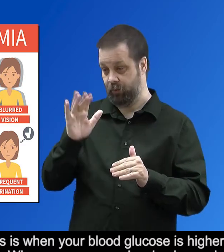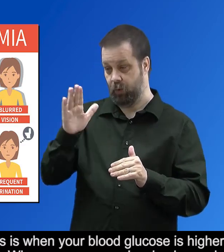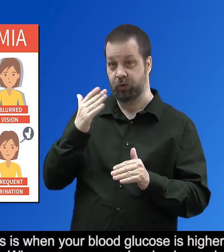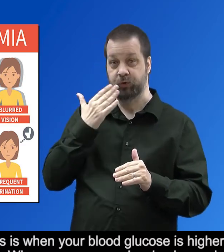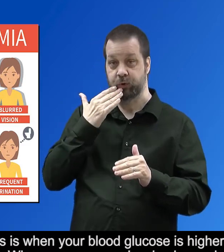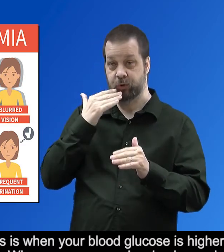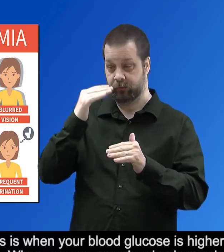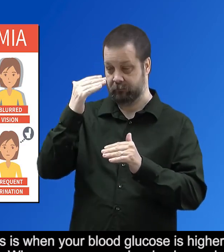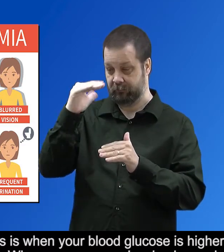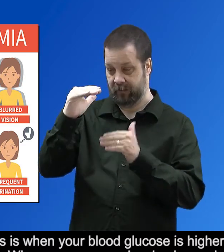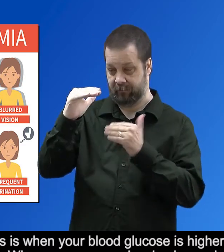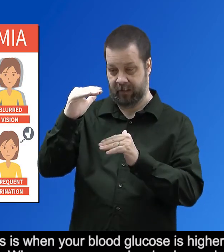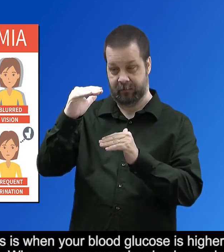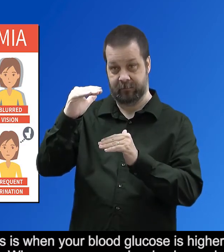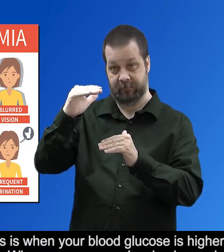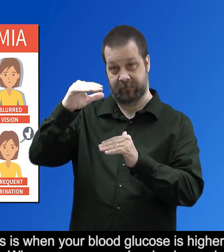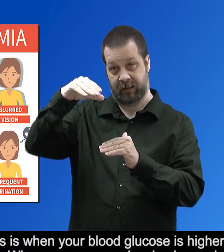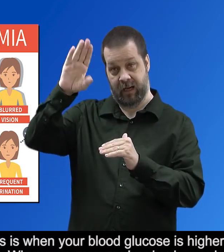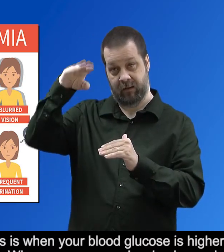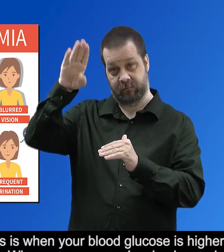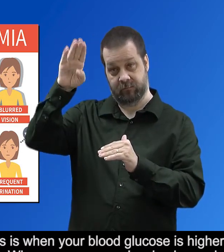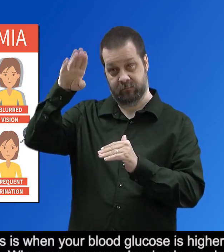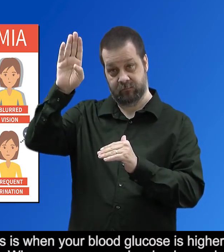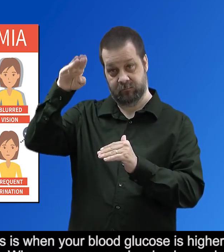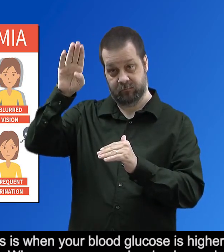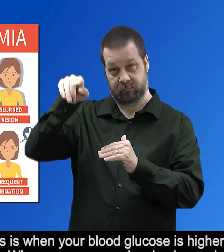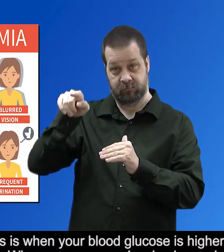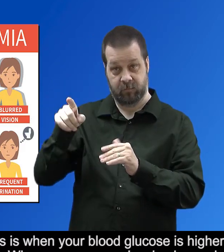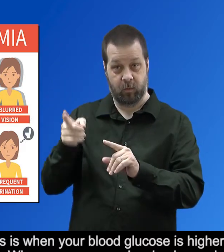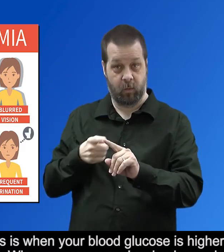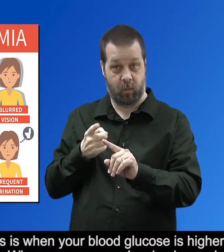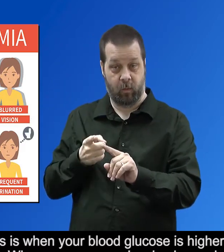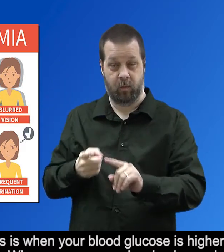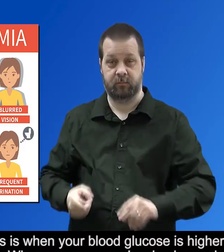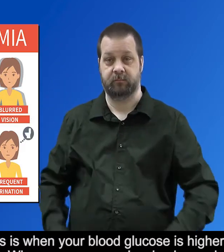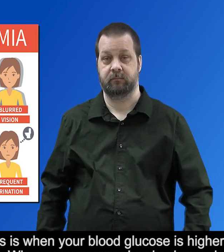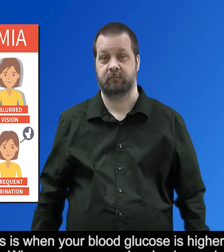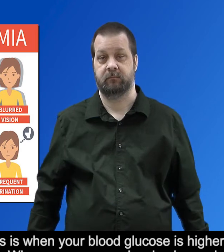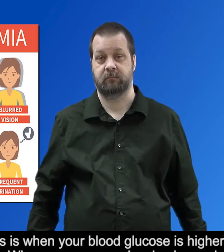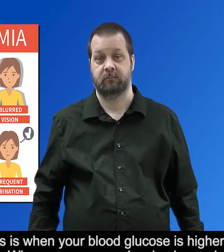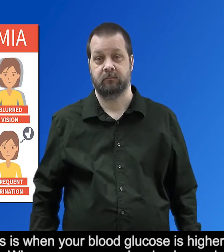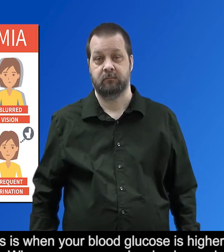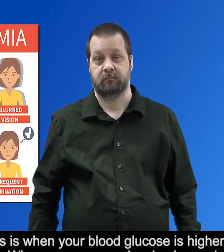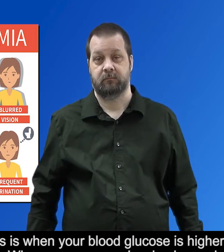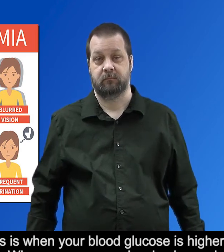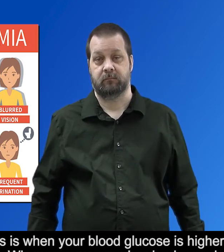Hyperglycemia happens when your blood glucose is higher than your glucose level goal.